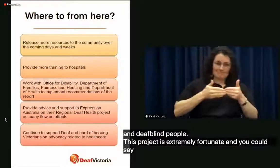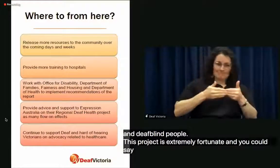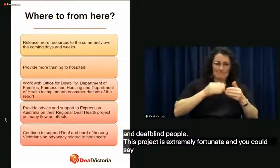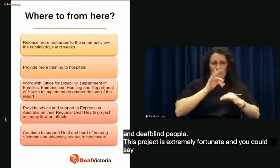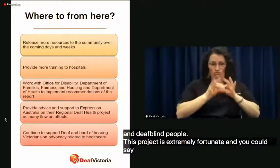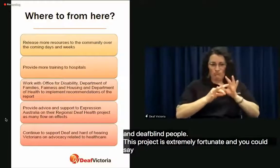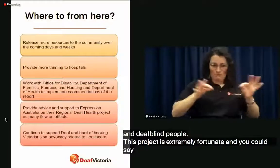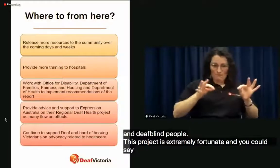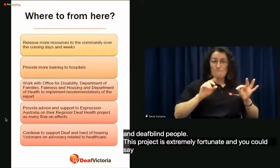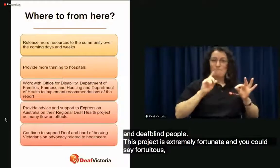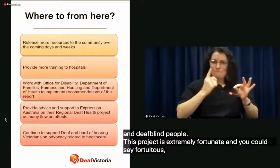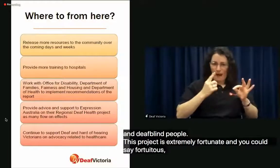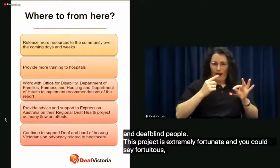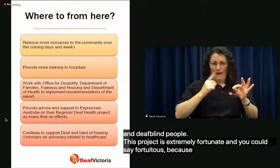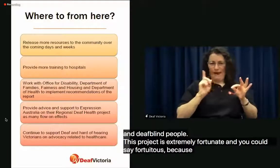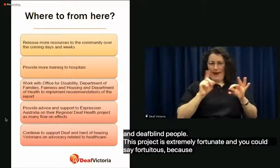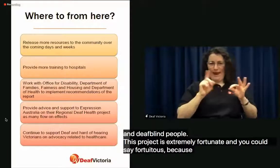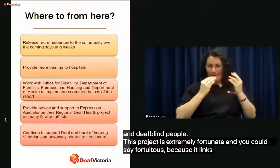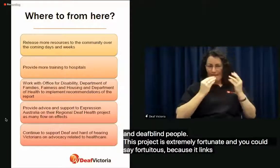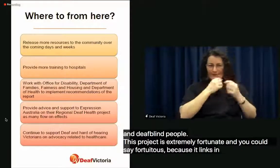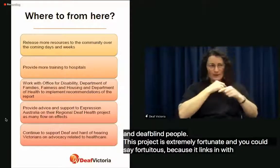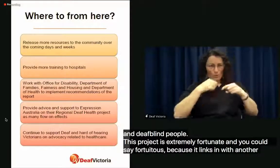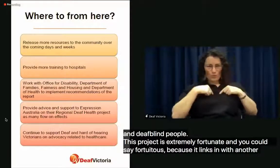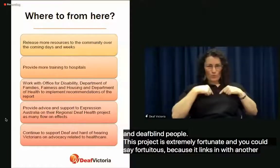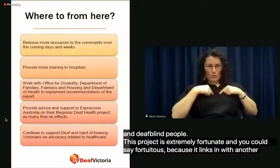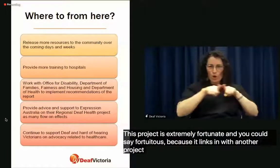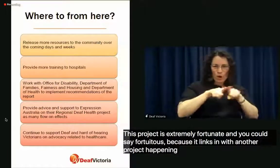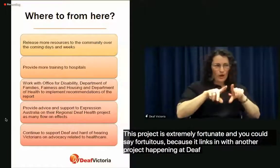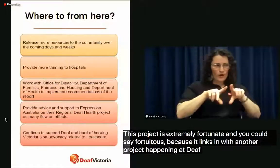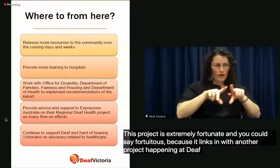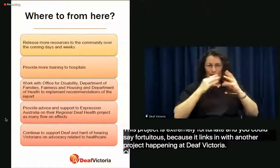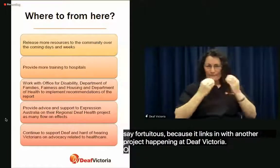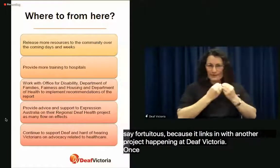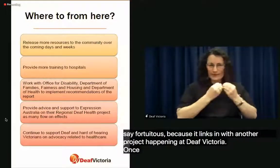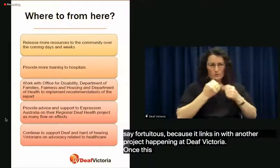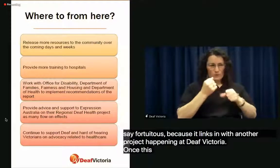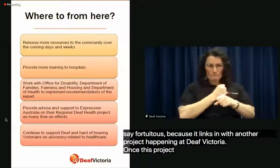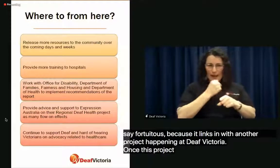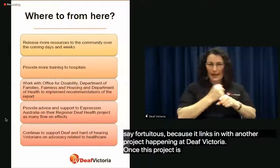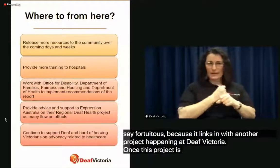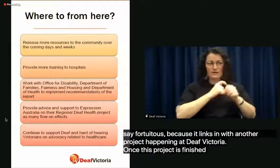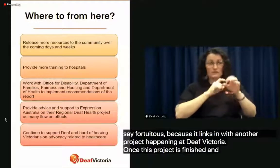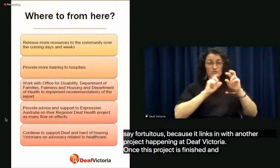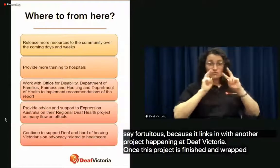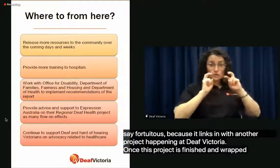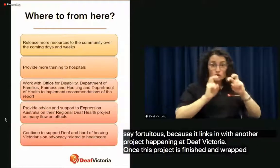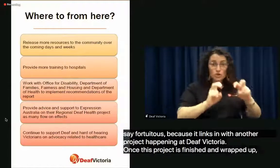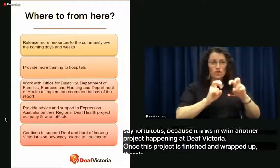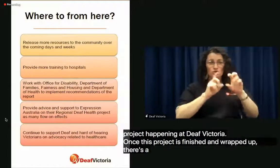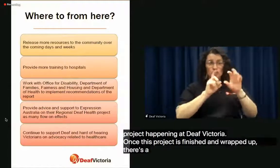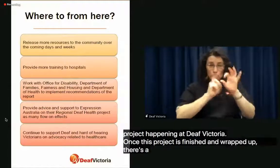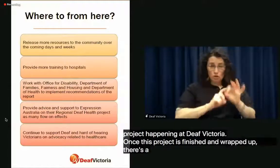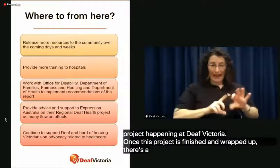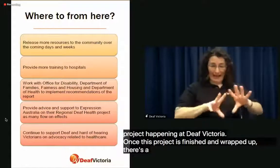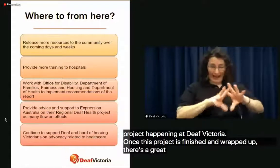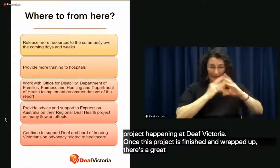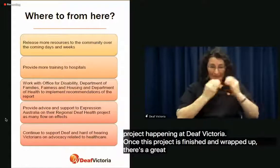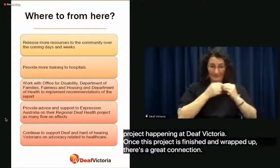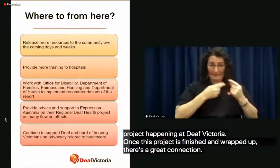once this project is finished and wrapped up, there's a great connection. All of the learnings from this project, the resources, particularly the